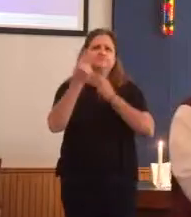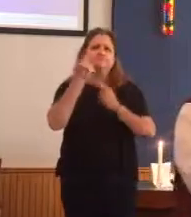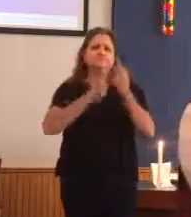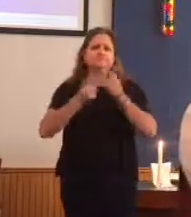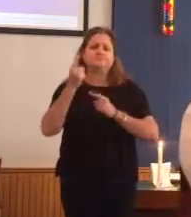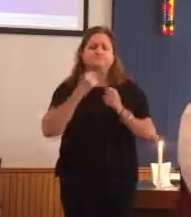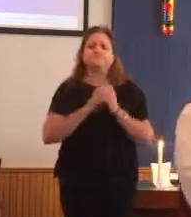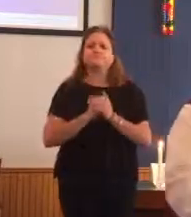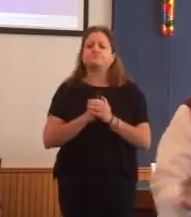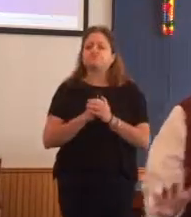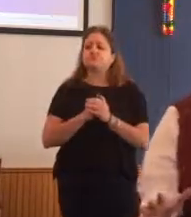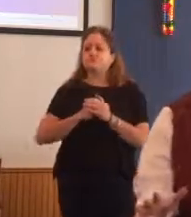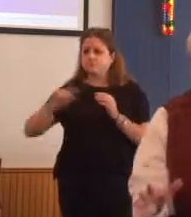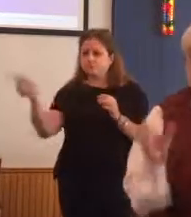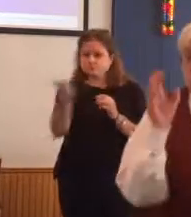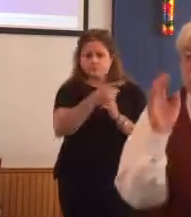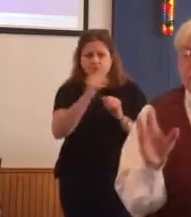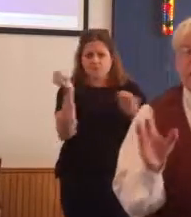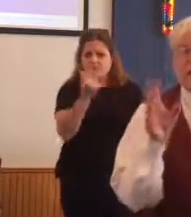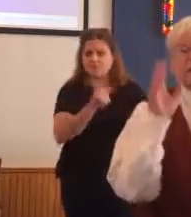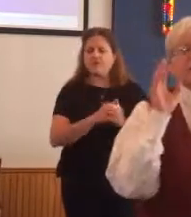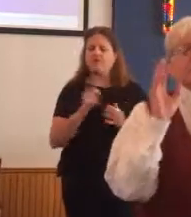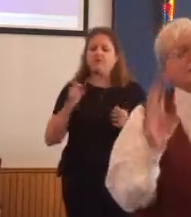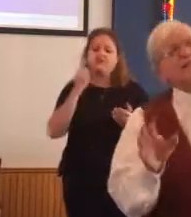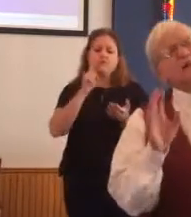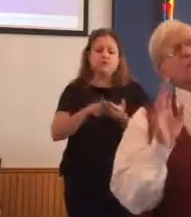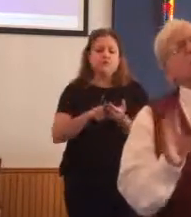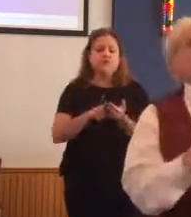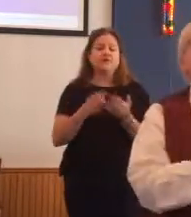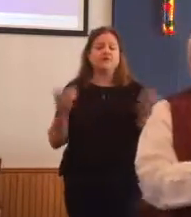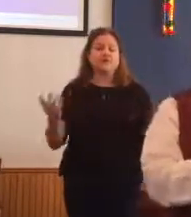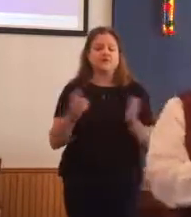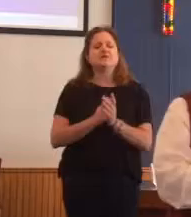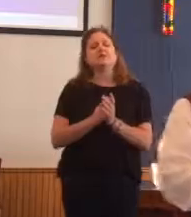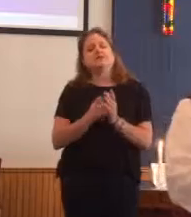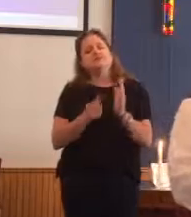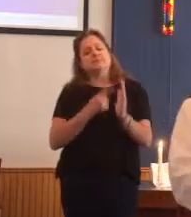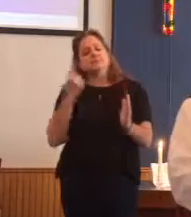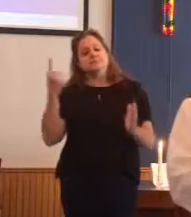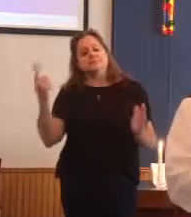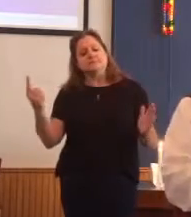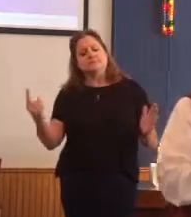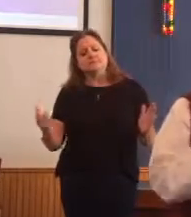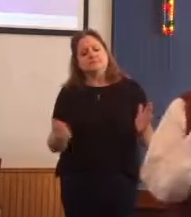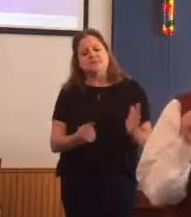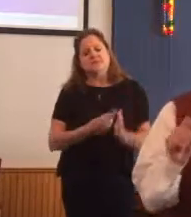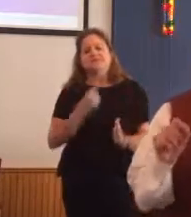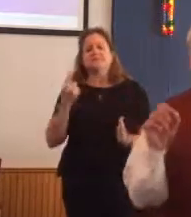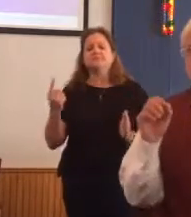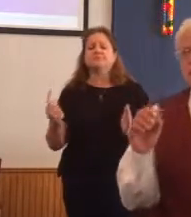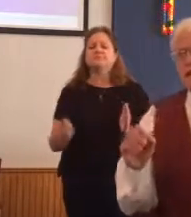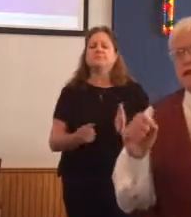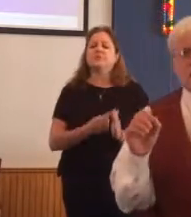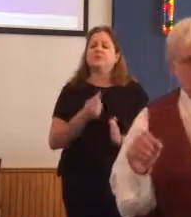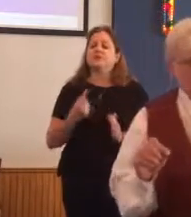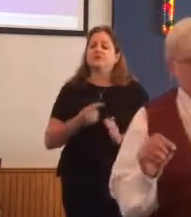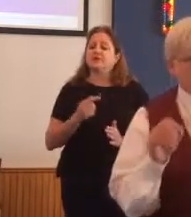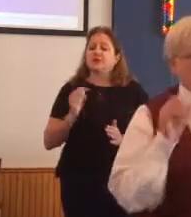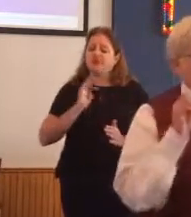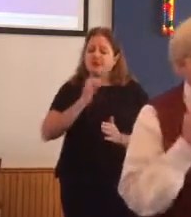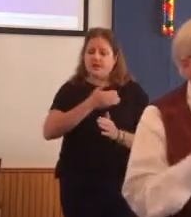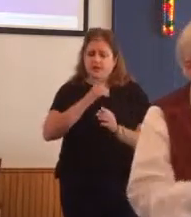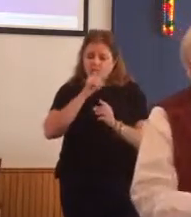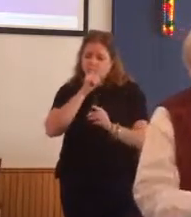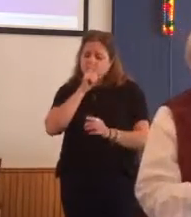for each one of us, all of us, recognizing that sometimes our motives may